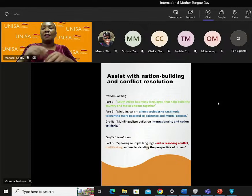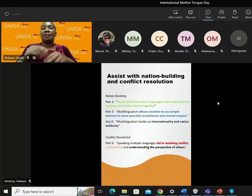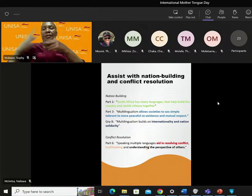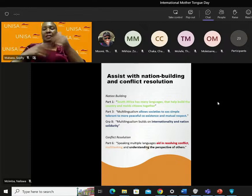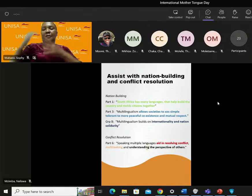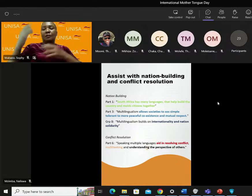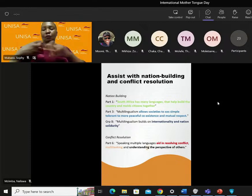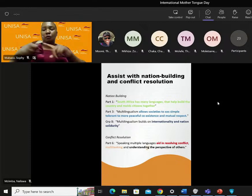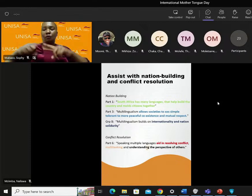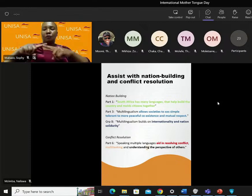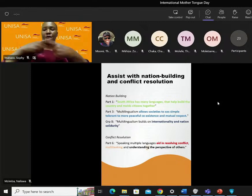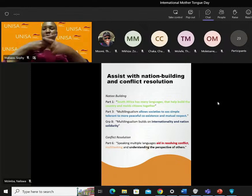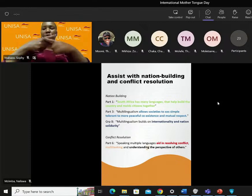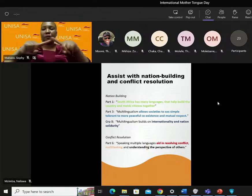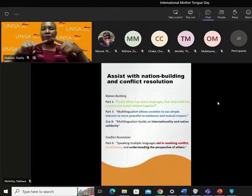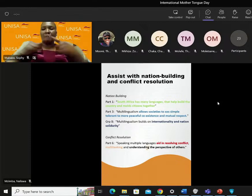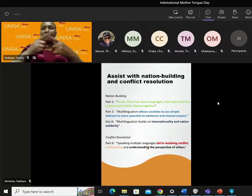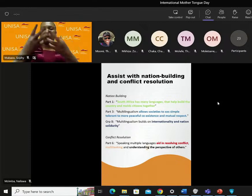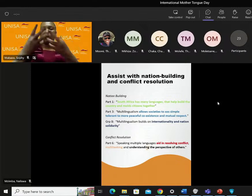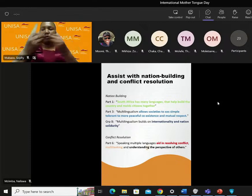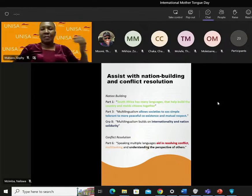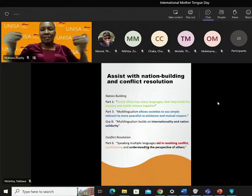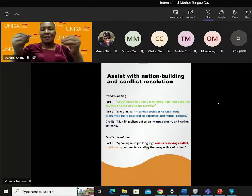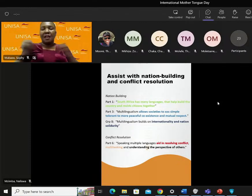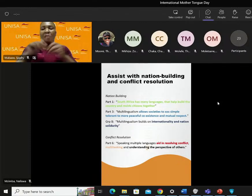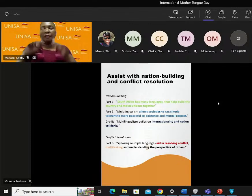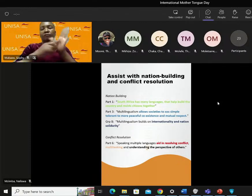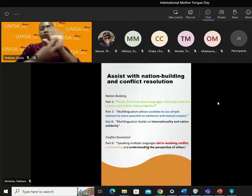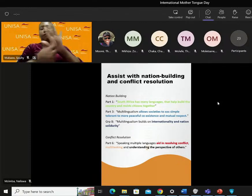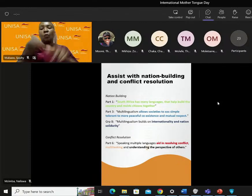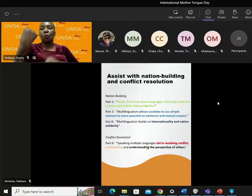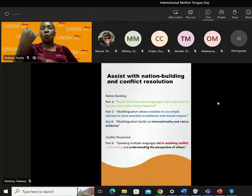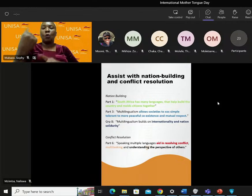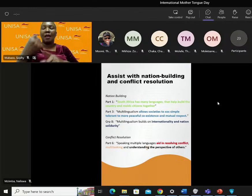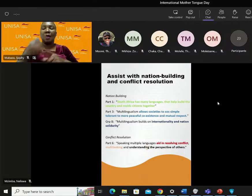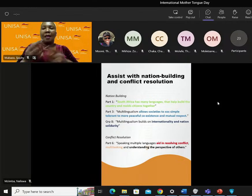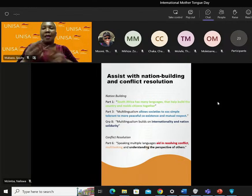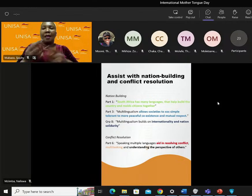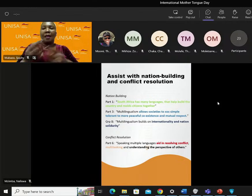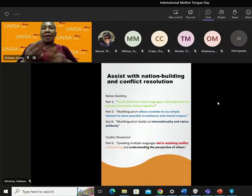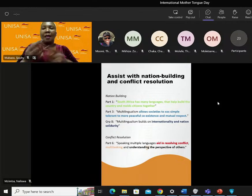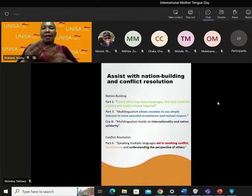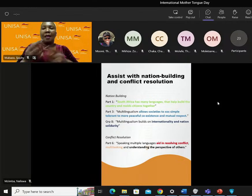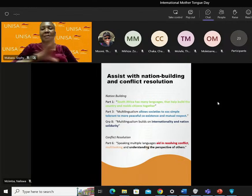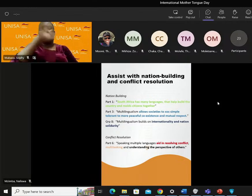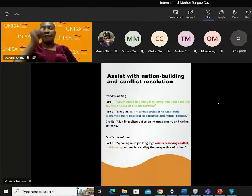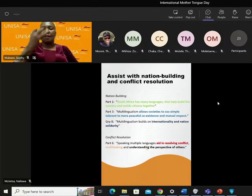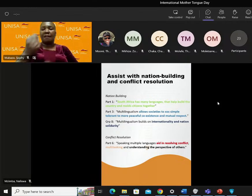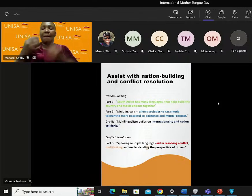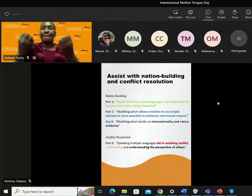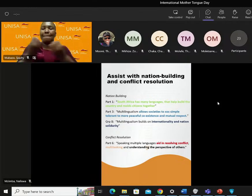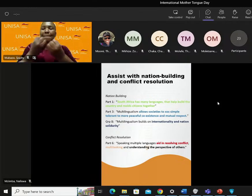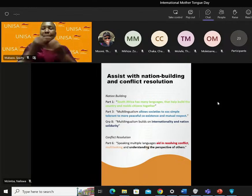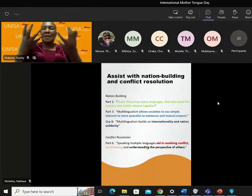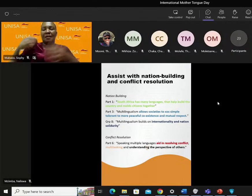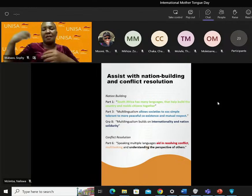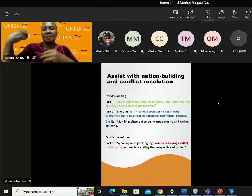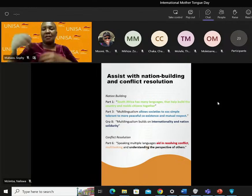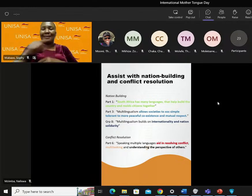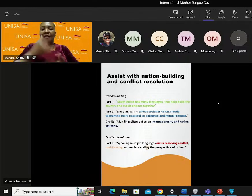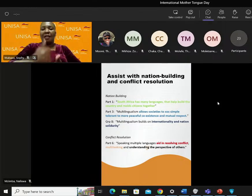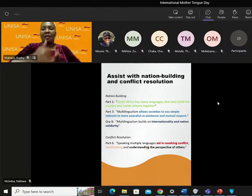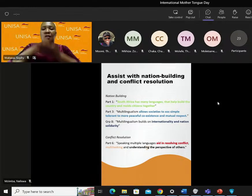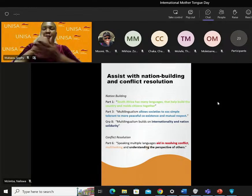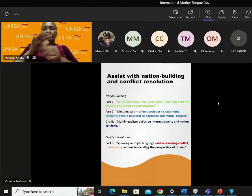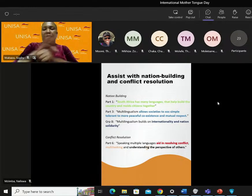resolution. For example, one learner said that South Africa has many languages. That helps build the country